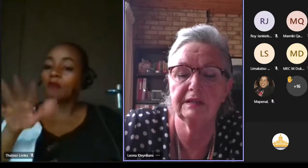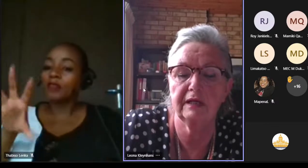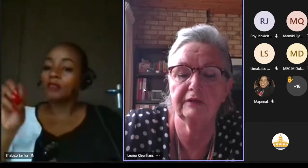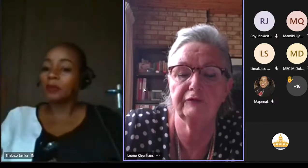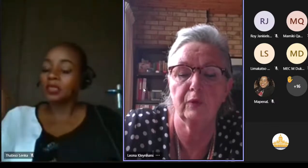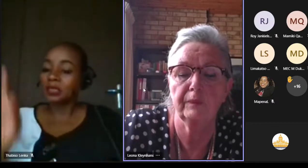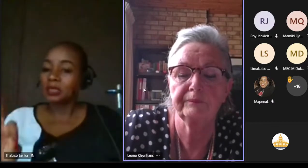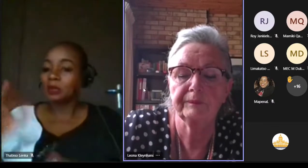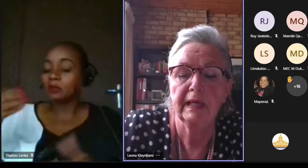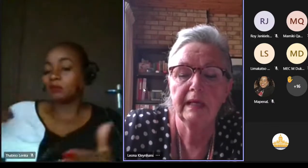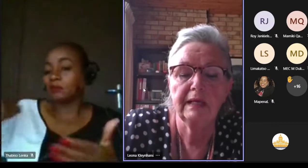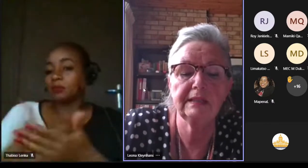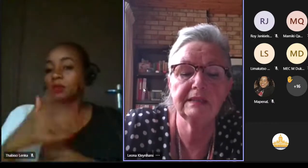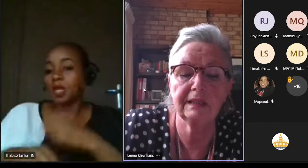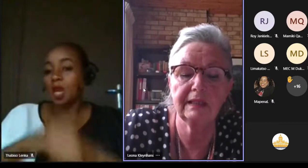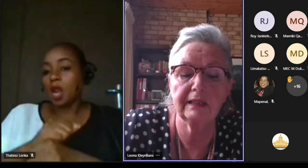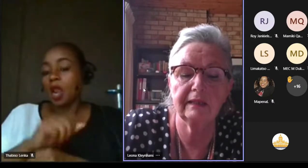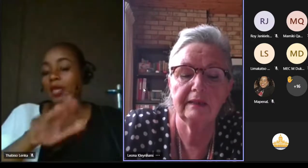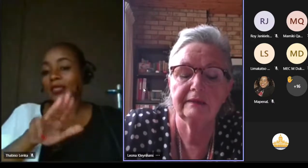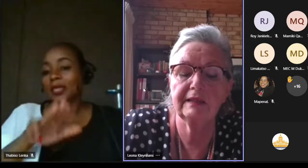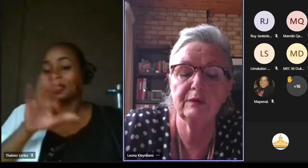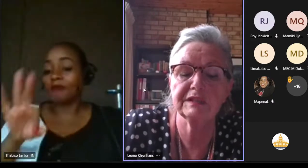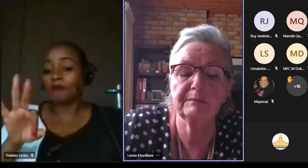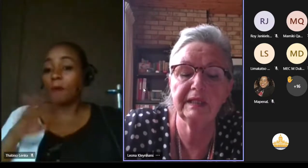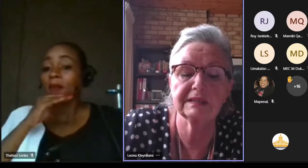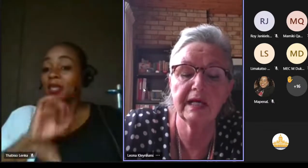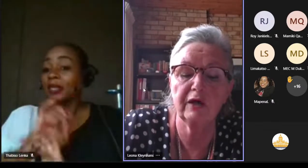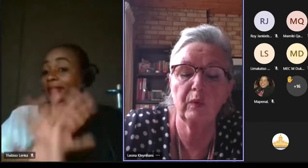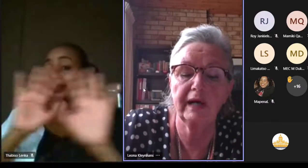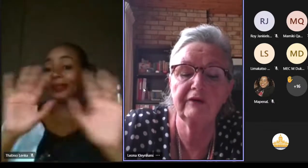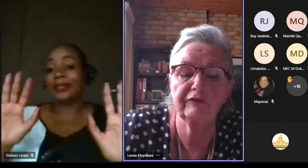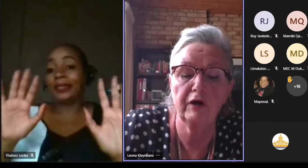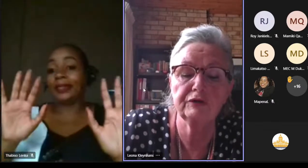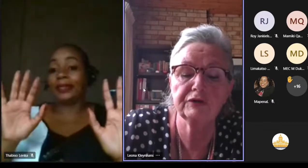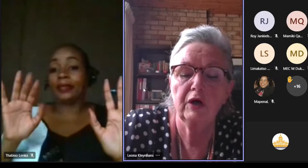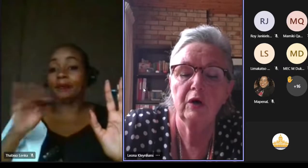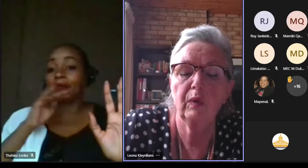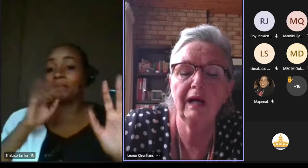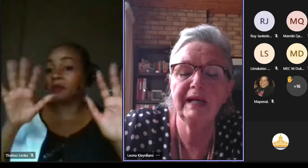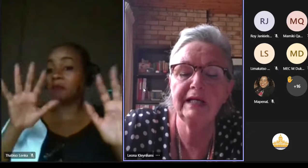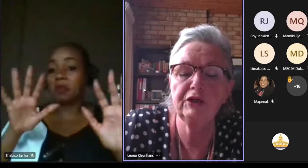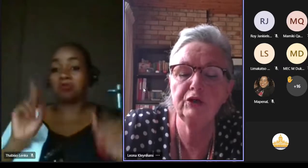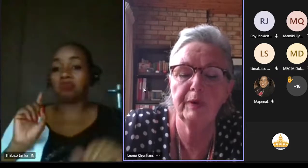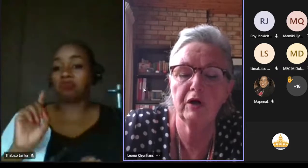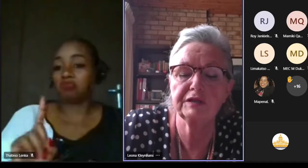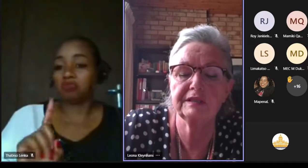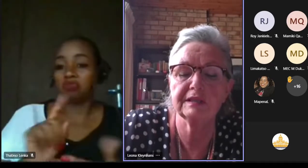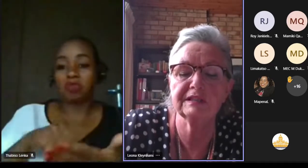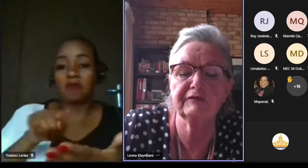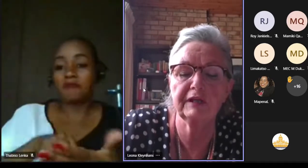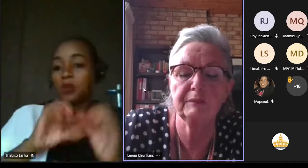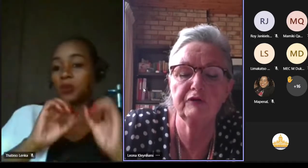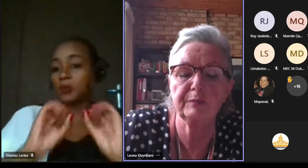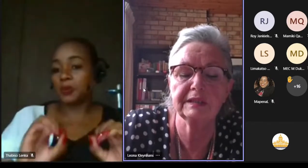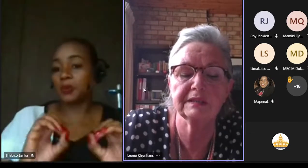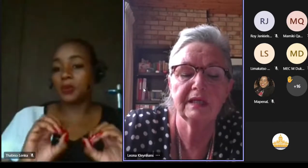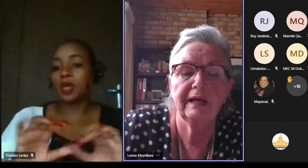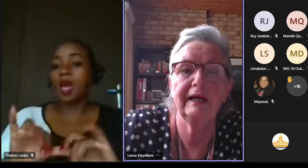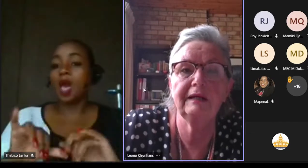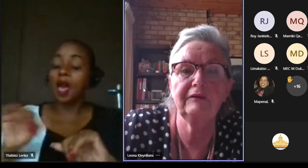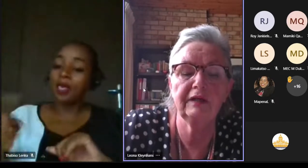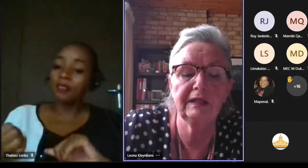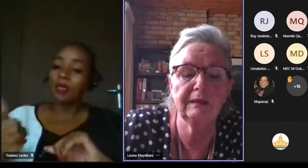since 1994. It is clear that there was a big stay-away vote, while many new parties and civic